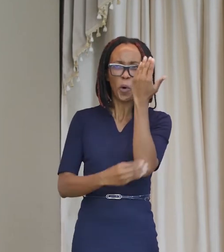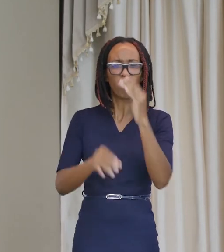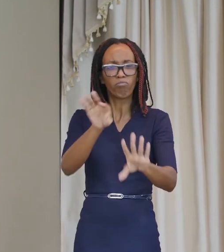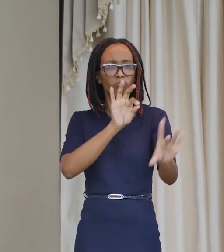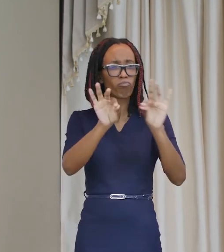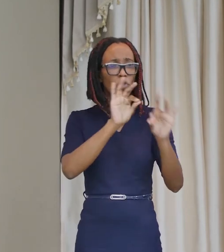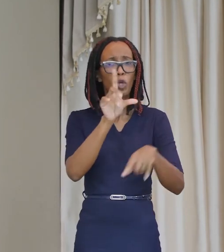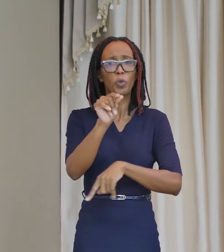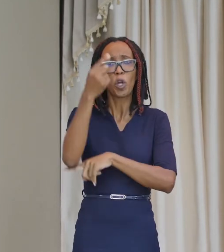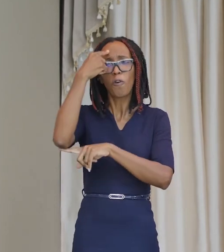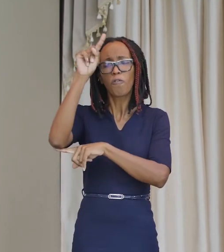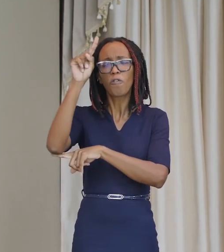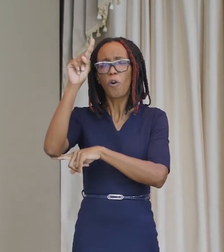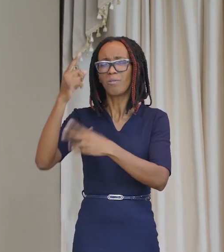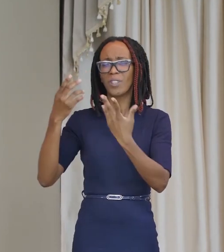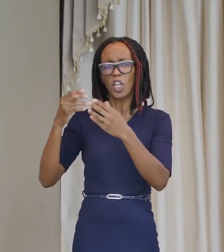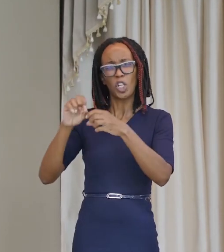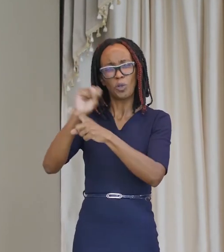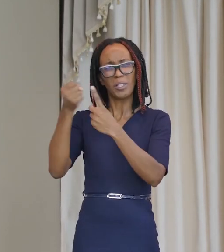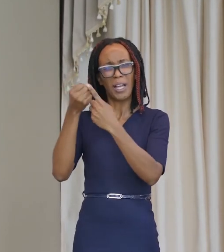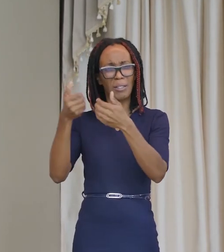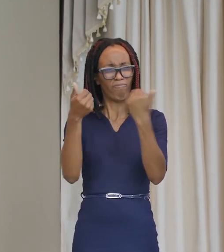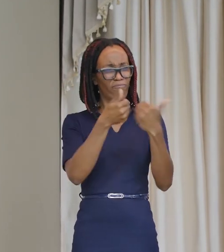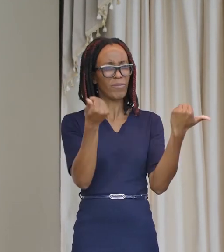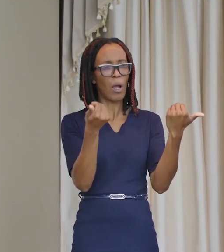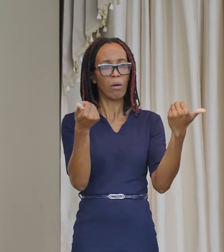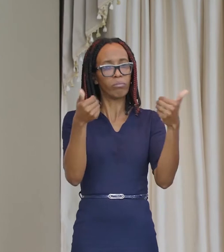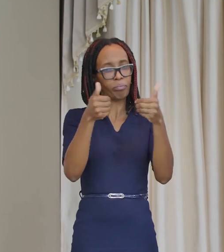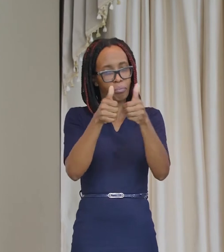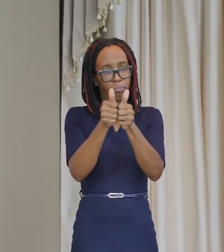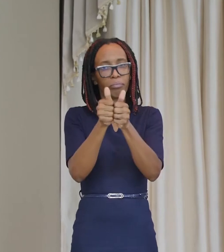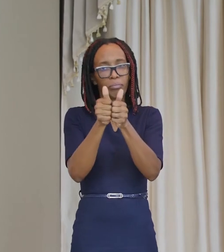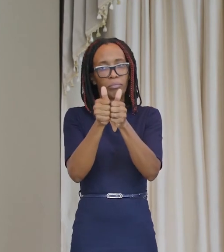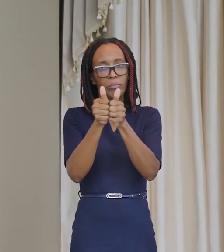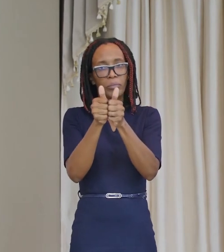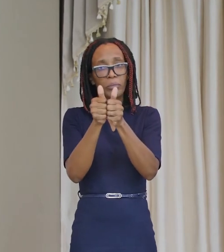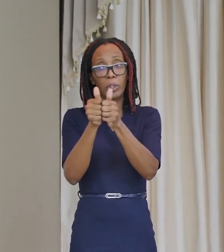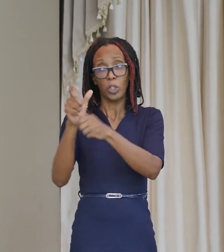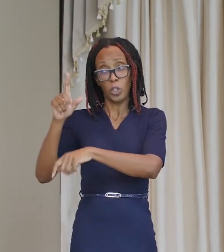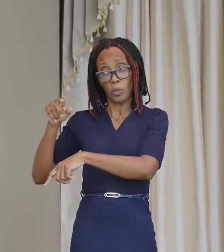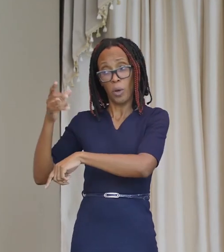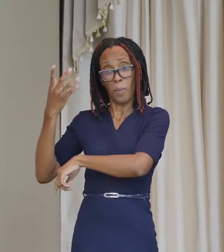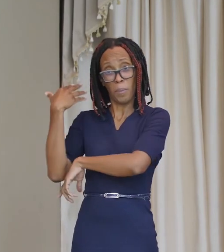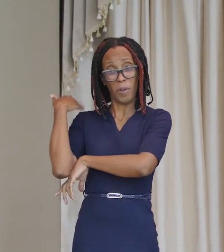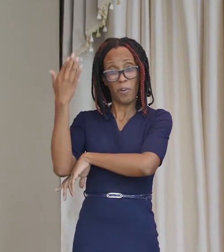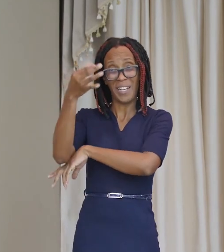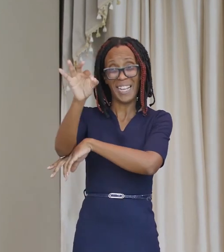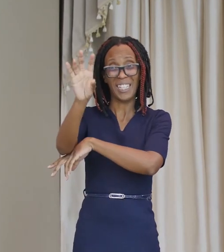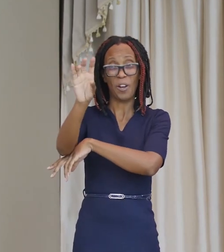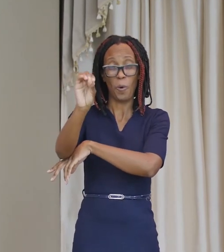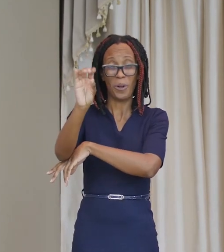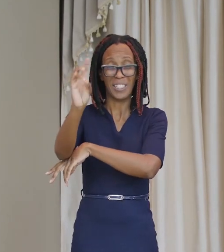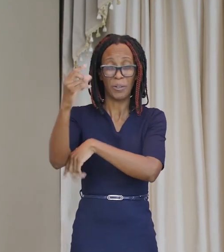the gaps in society. The far-reaching effect of this experiment was